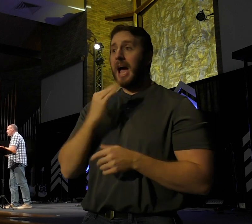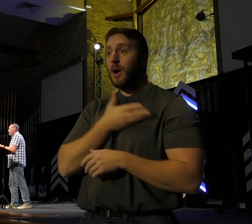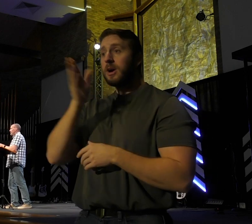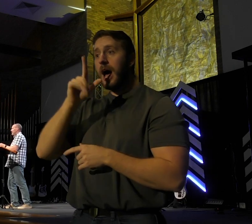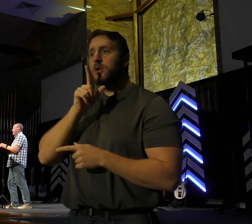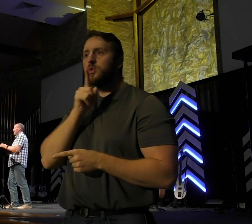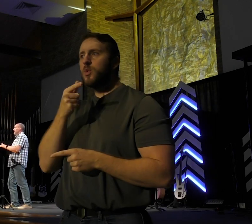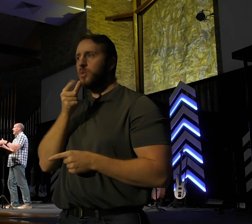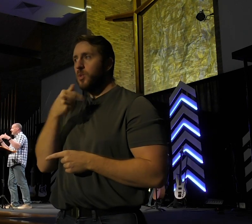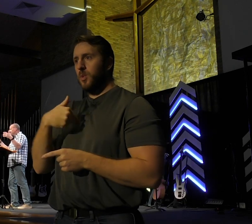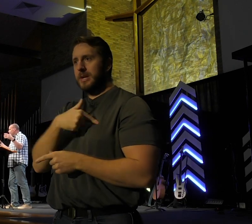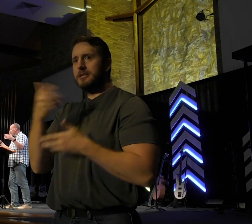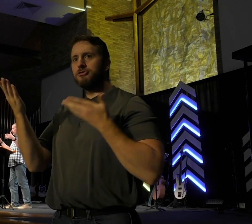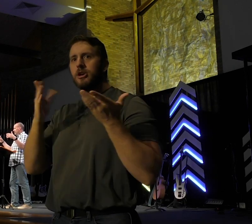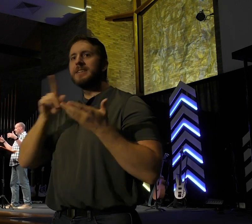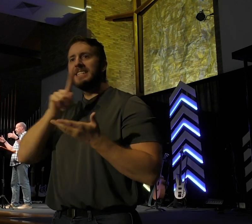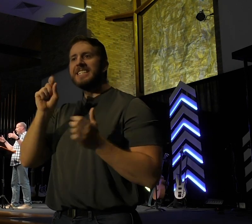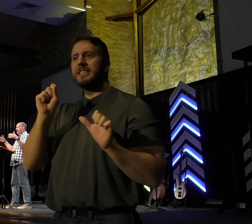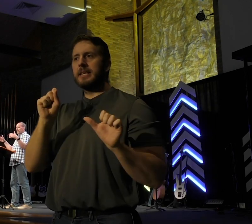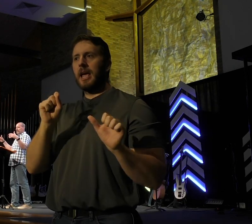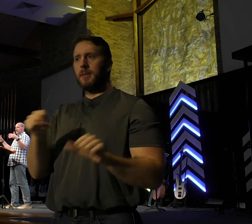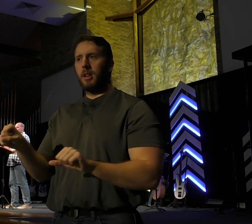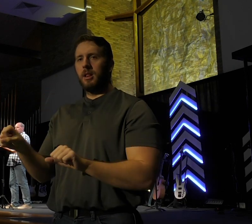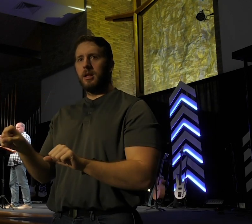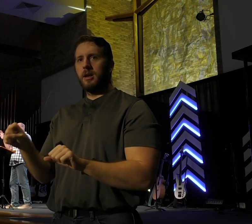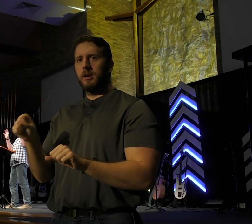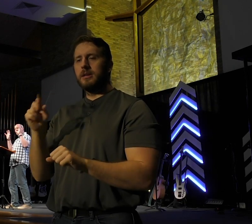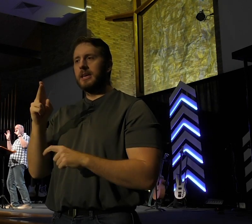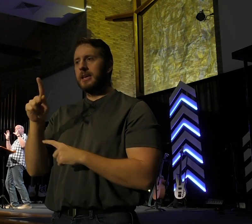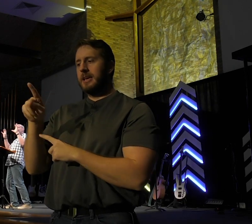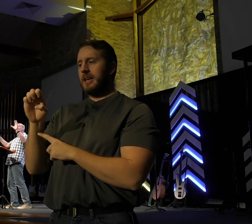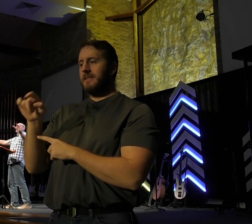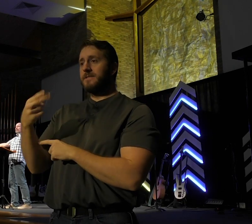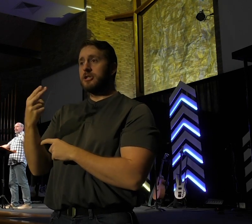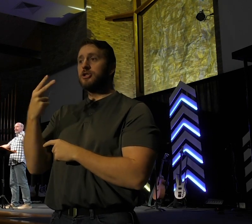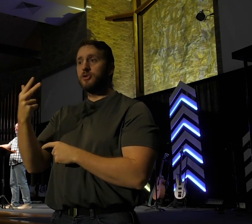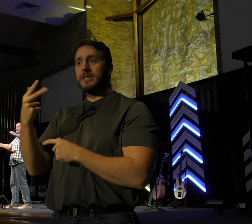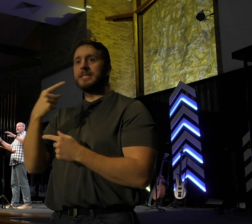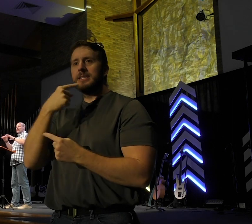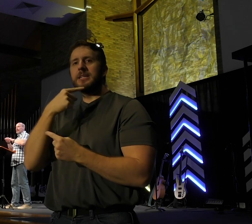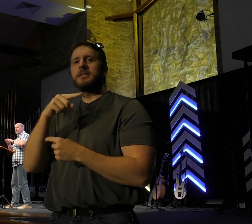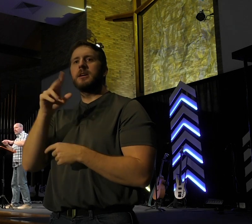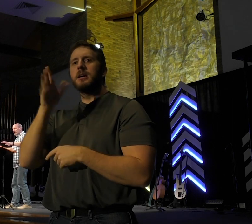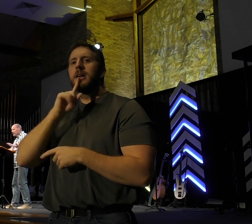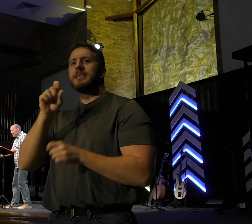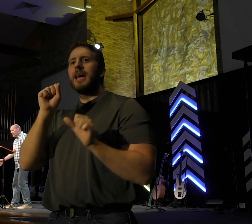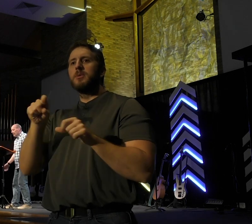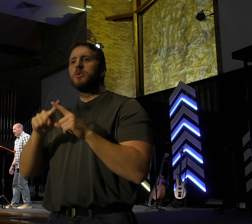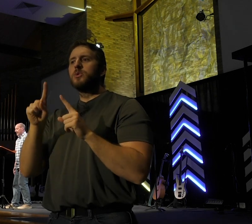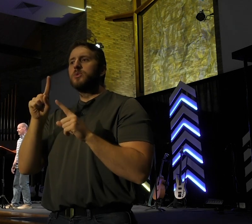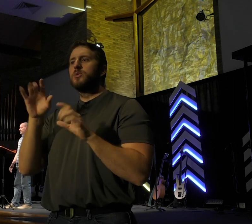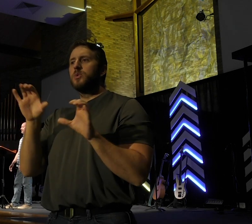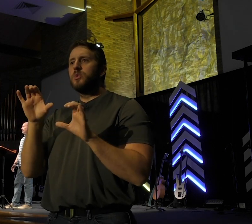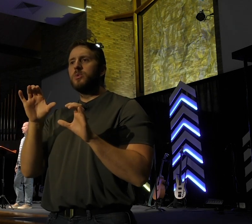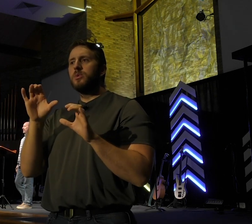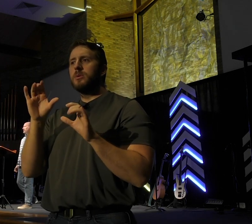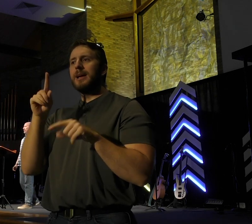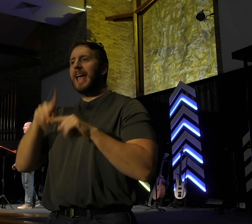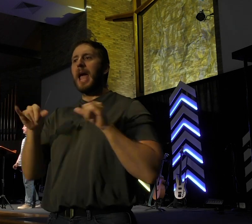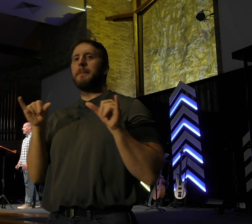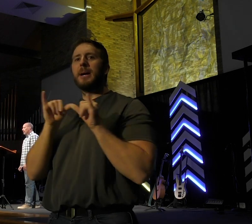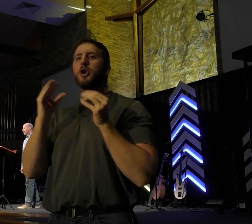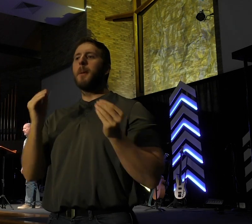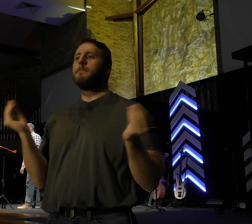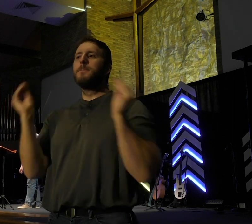we serve, is able. Paul in Ephesians 3 says, our God is able to do immeasurably more than we